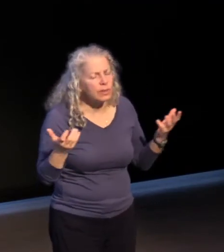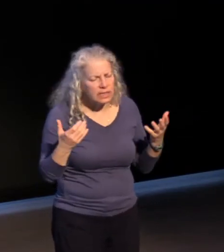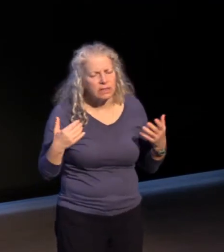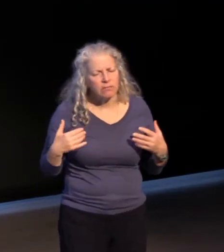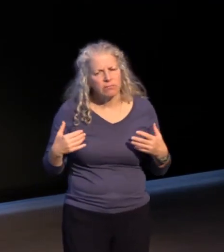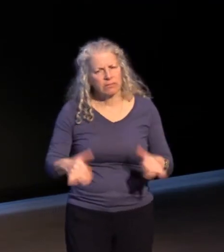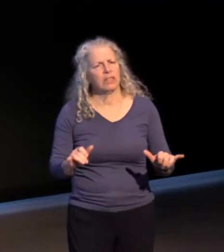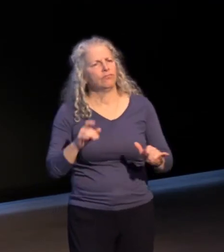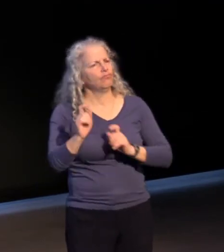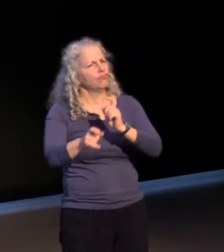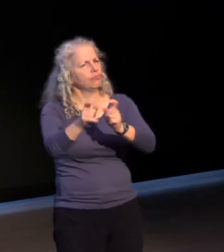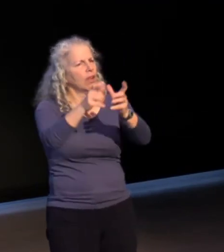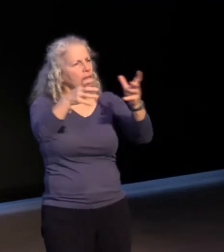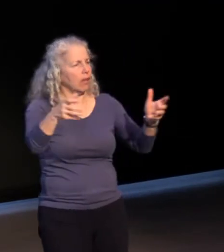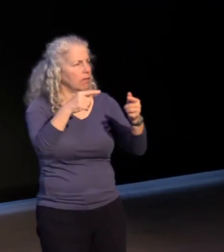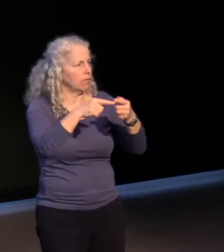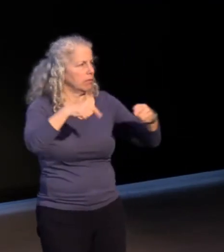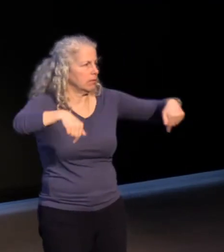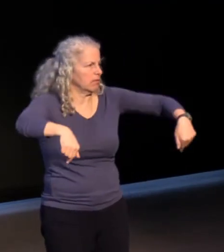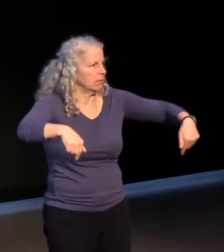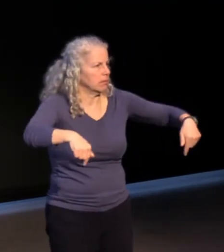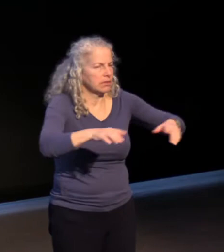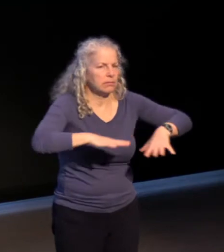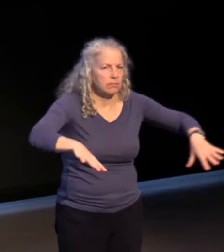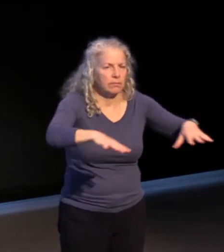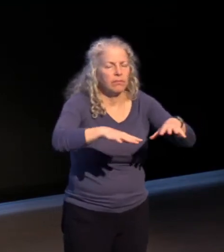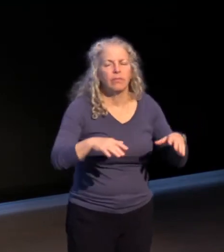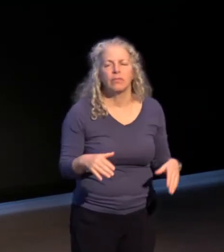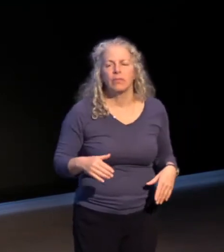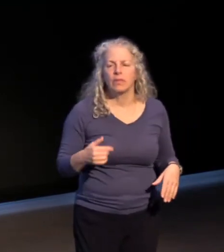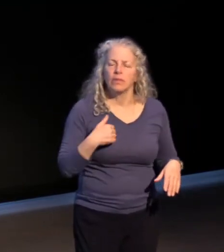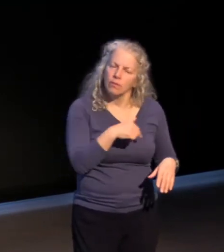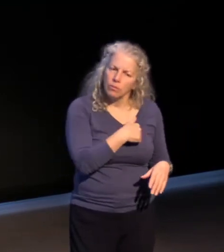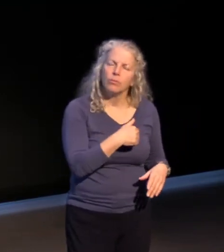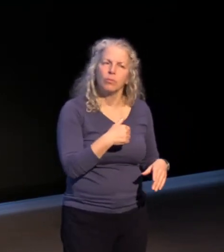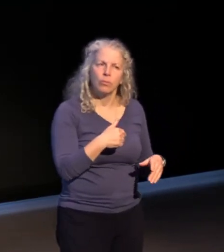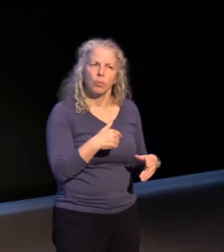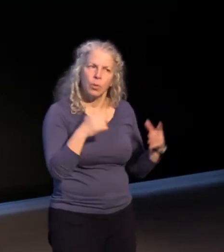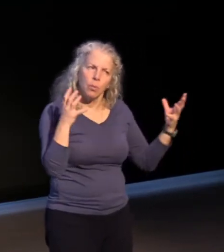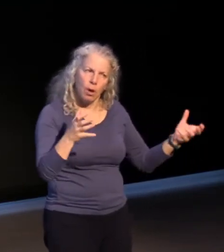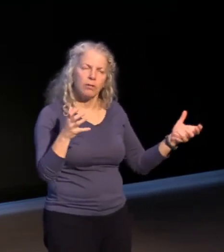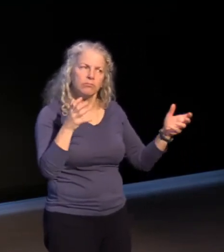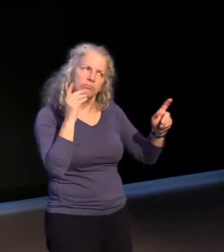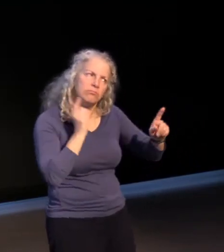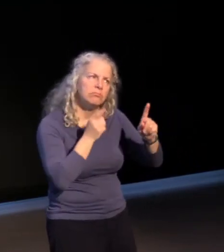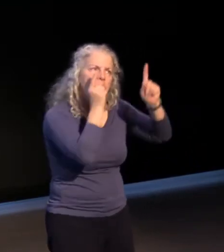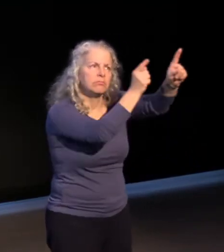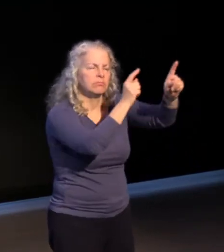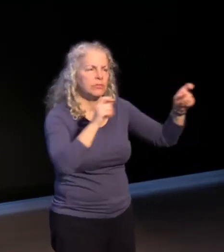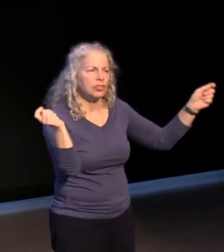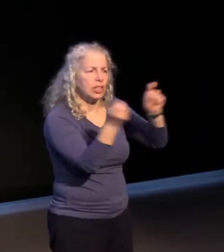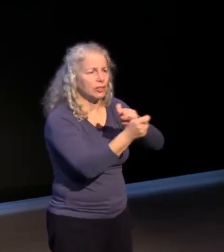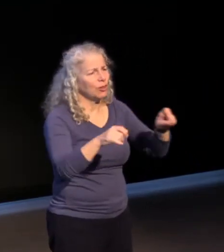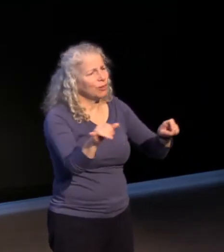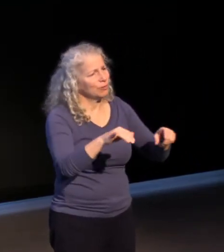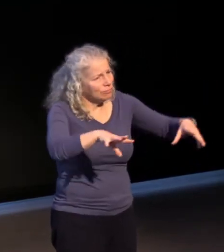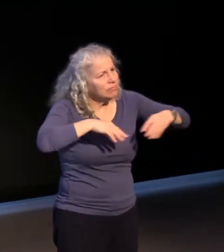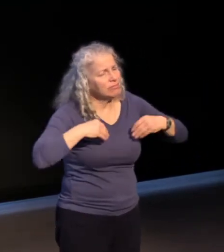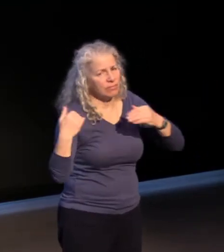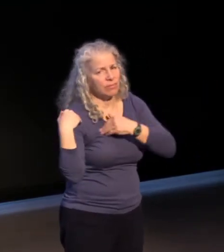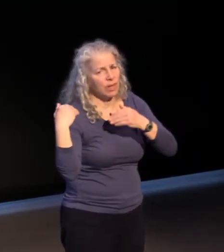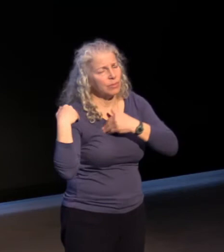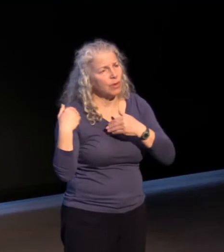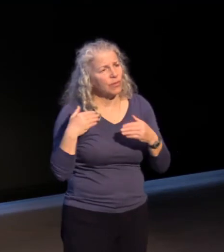to this area. Together, we can enact positive progress for lasting change and accountability to the Native